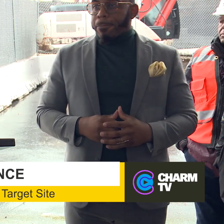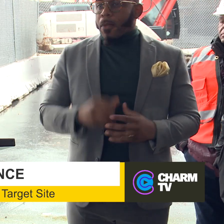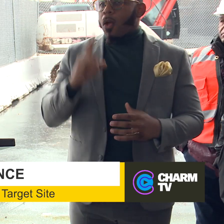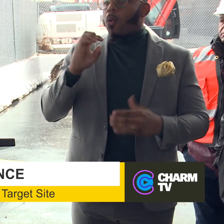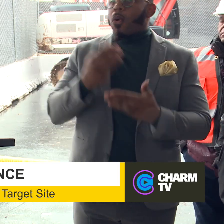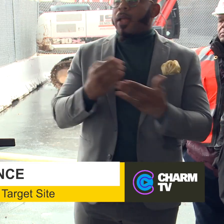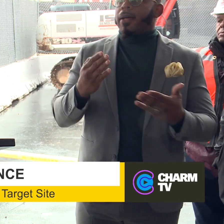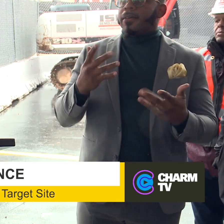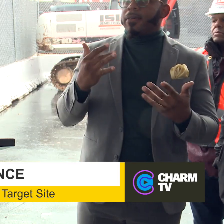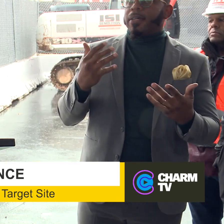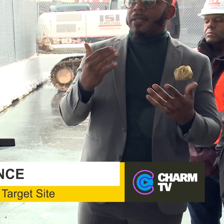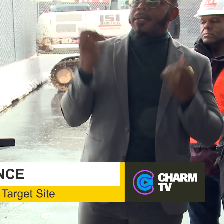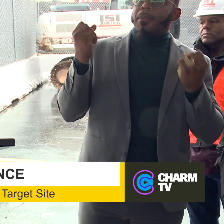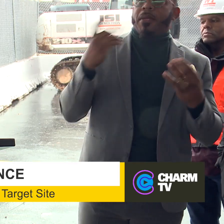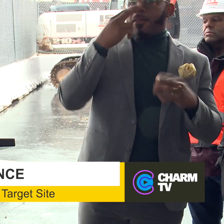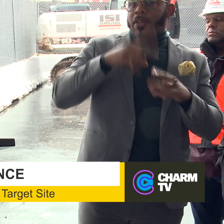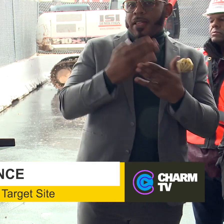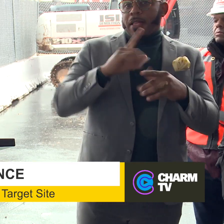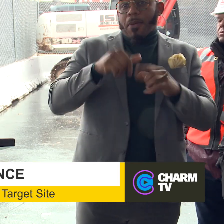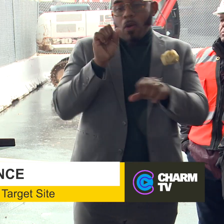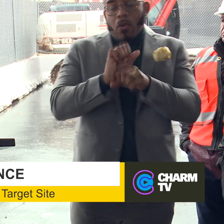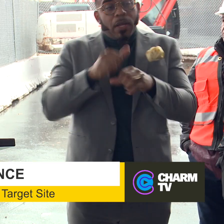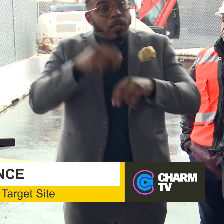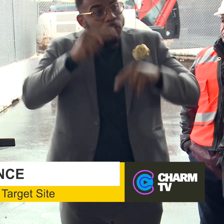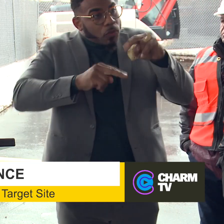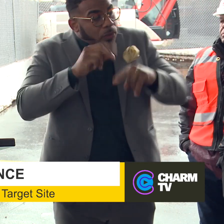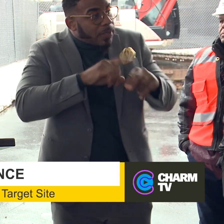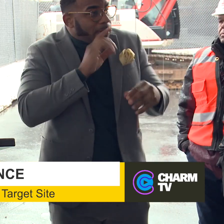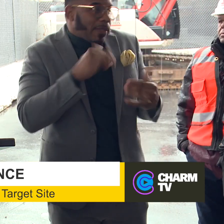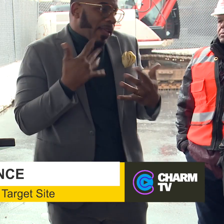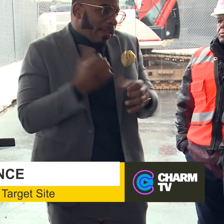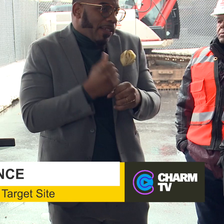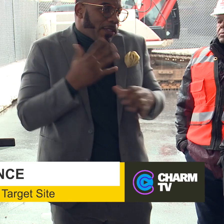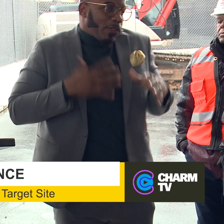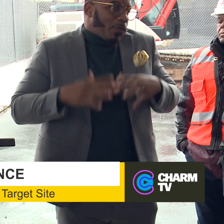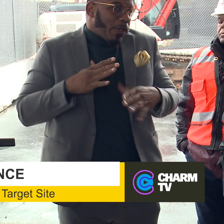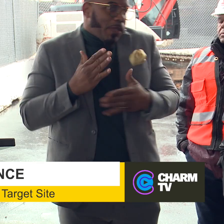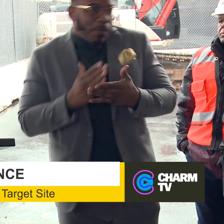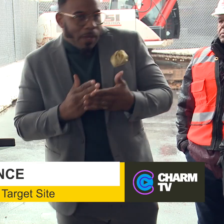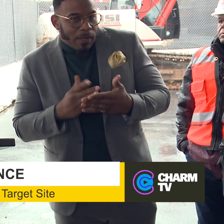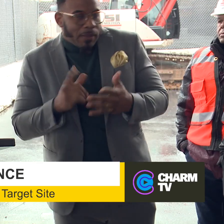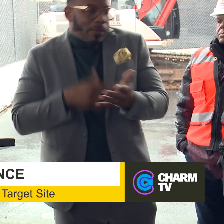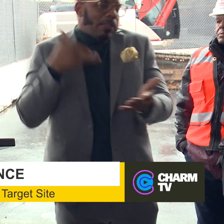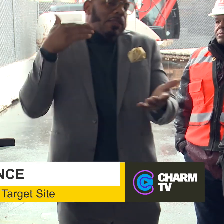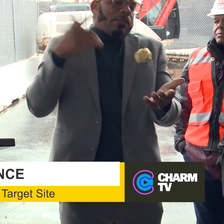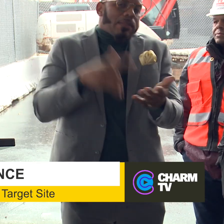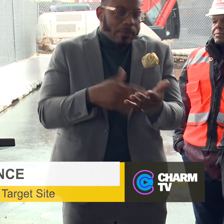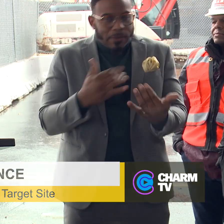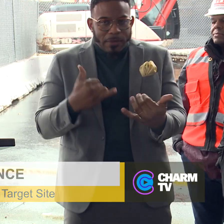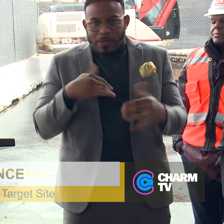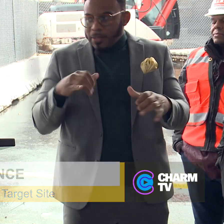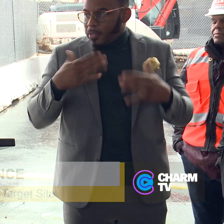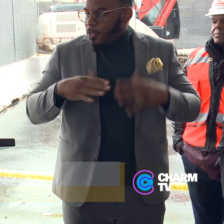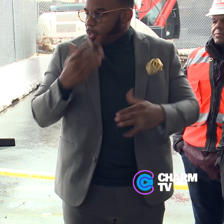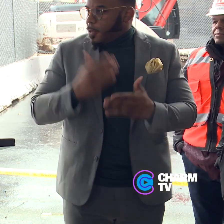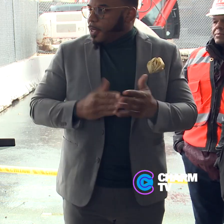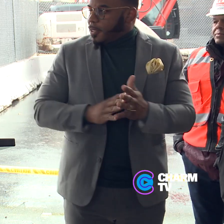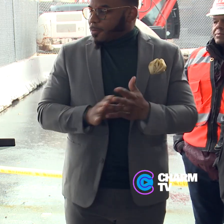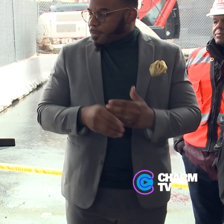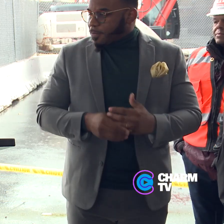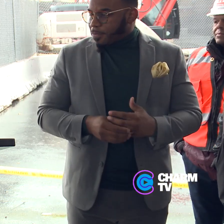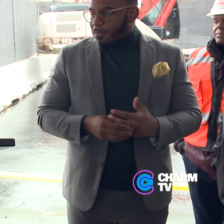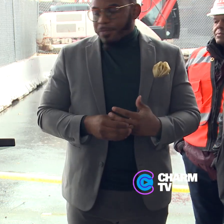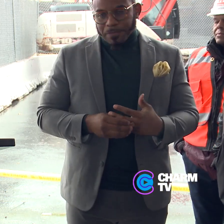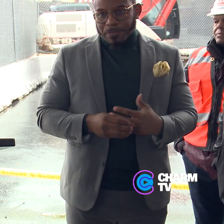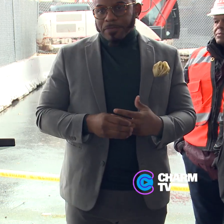One of the many fun things about working in construction is that I get to dress the part once in a while. So today I dressed the part,